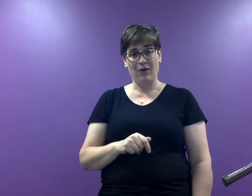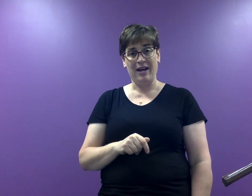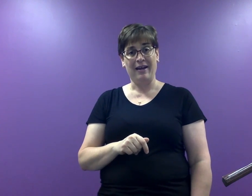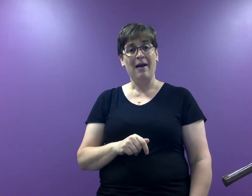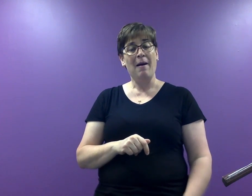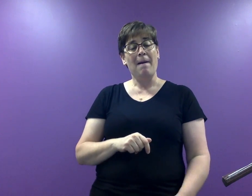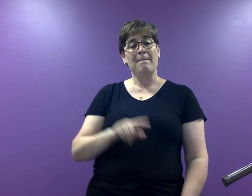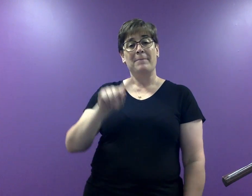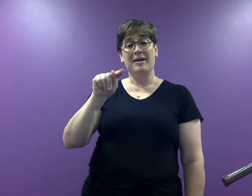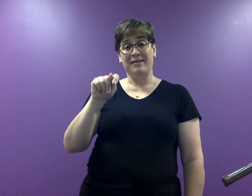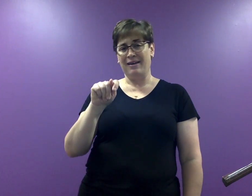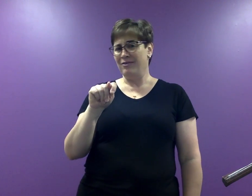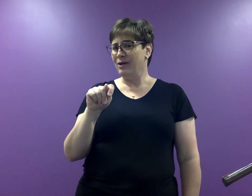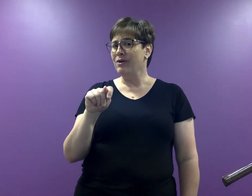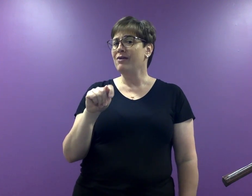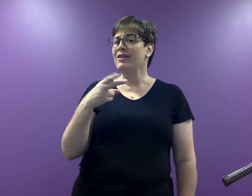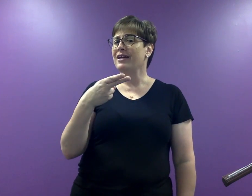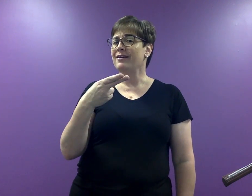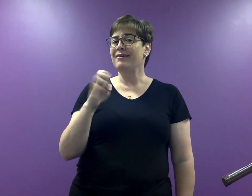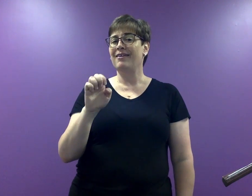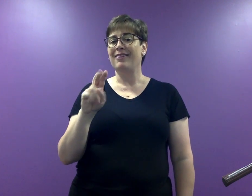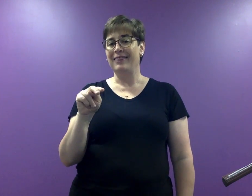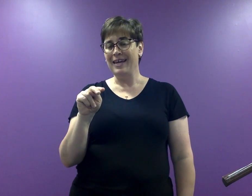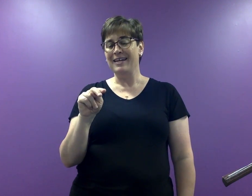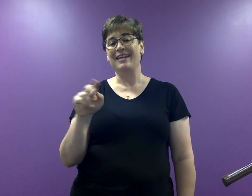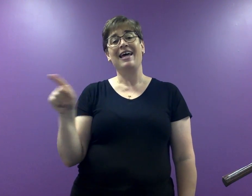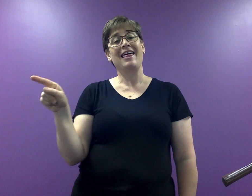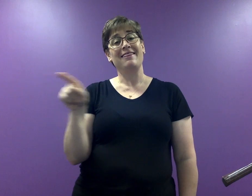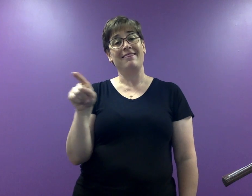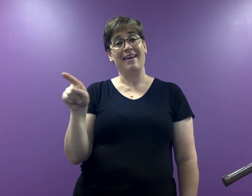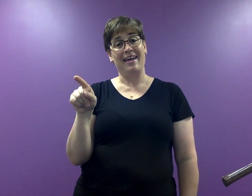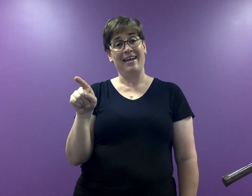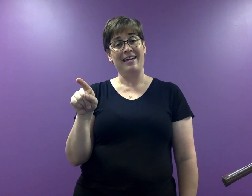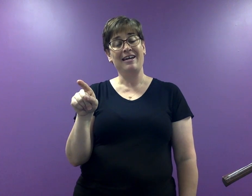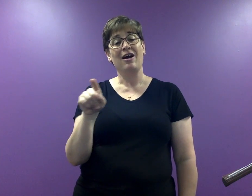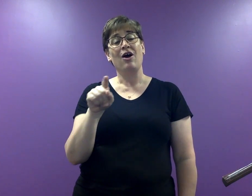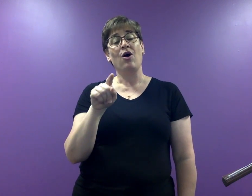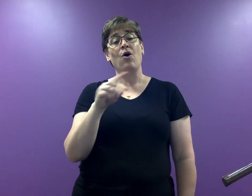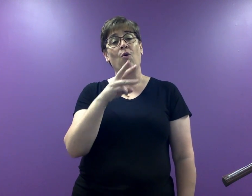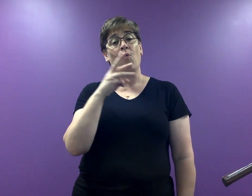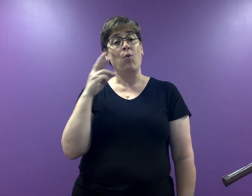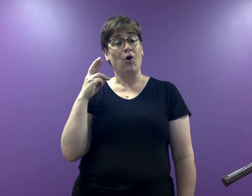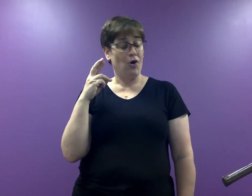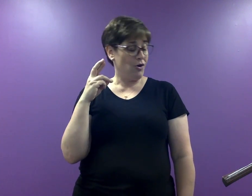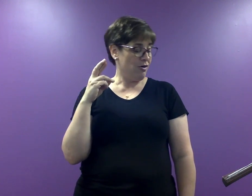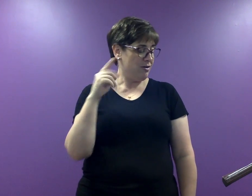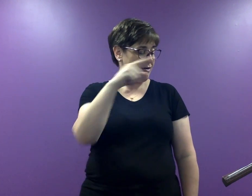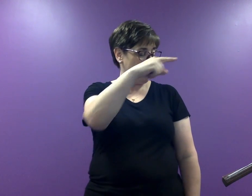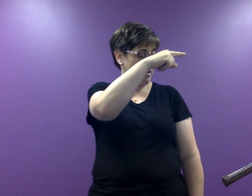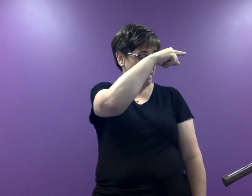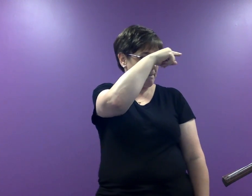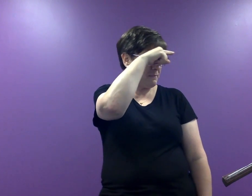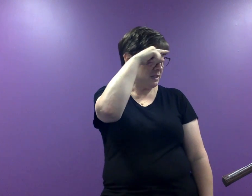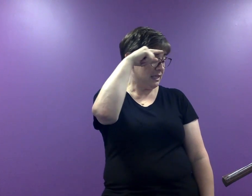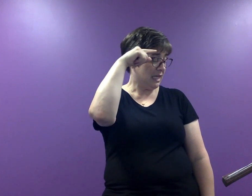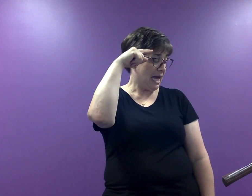gray. But I don't think we know then. Then they were